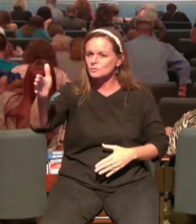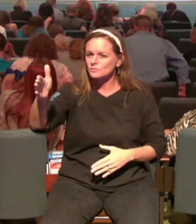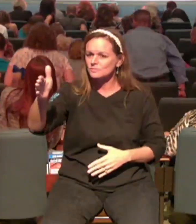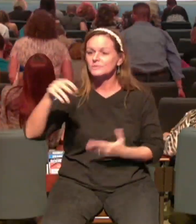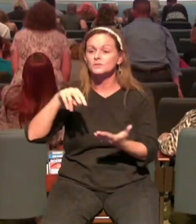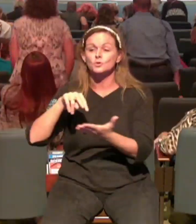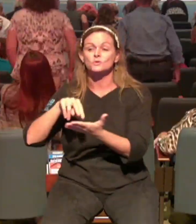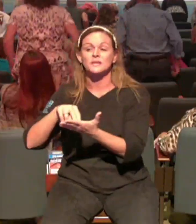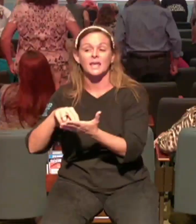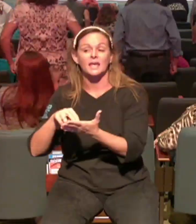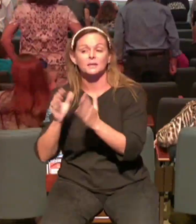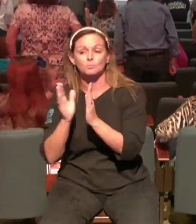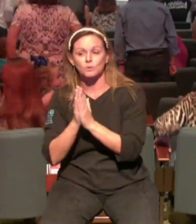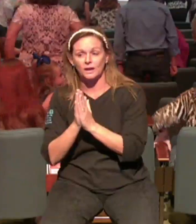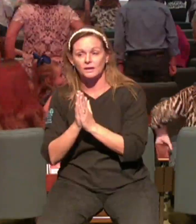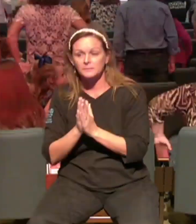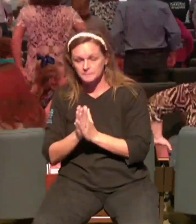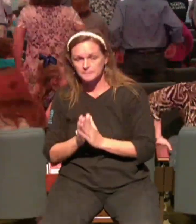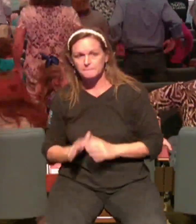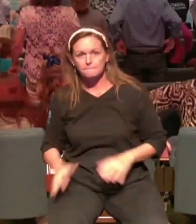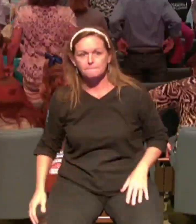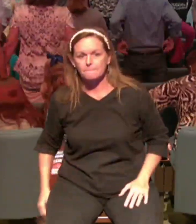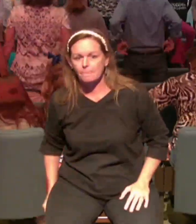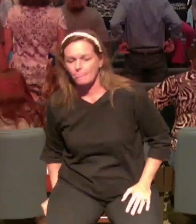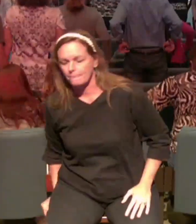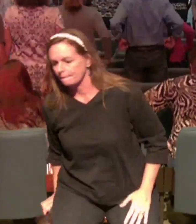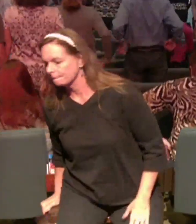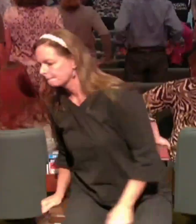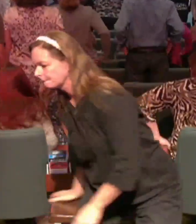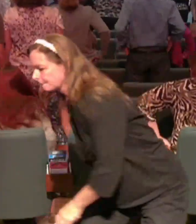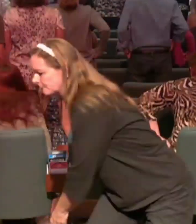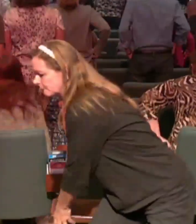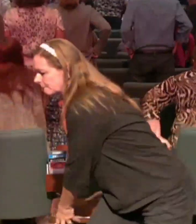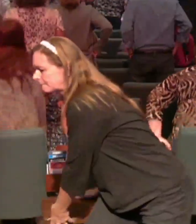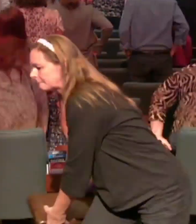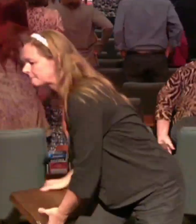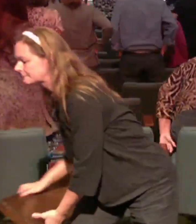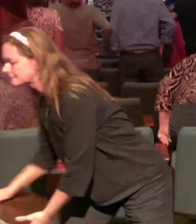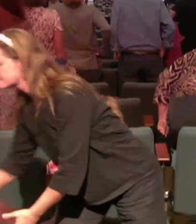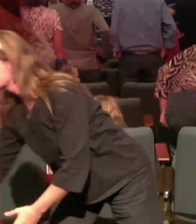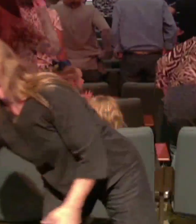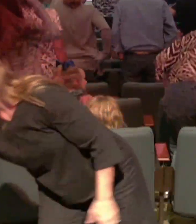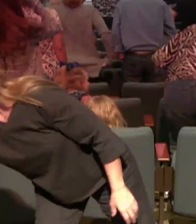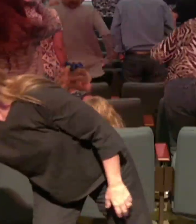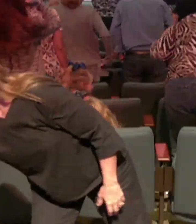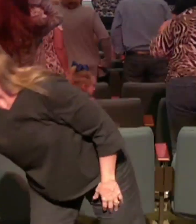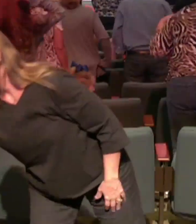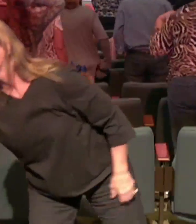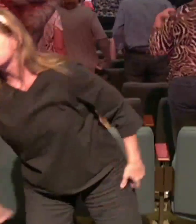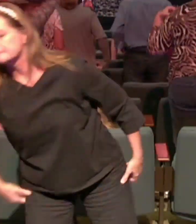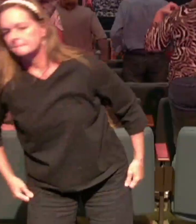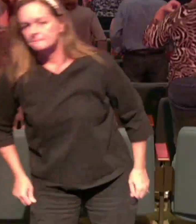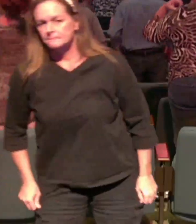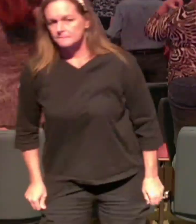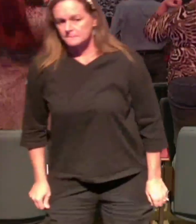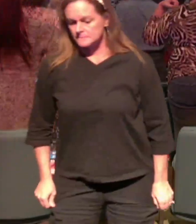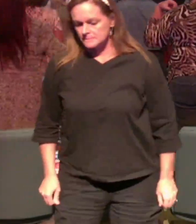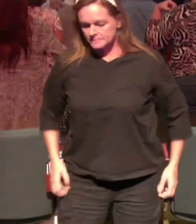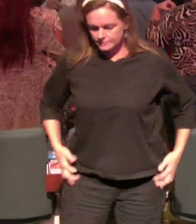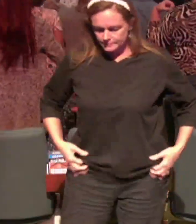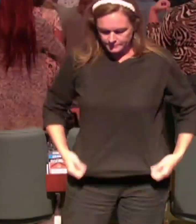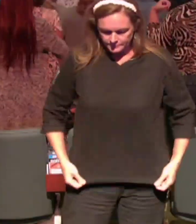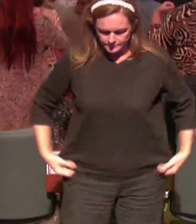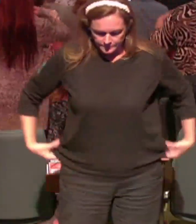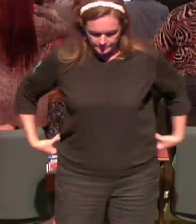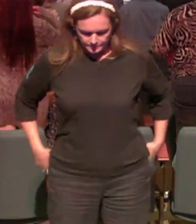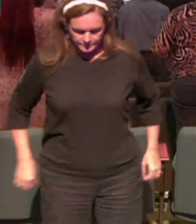us in a time of prayer. Campus teams, you can come and... I want you to know, church, that I have been so excited